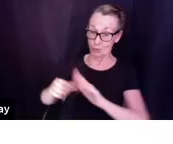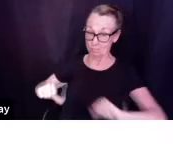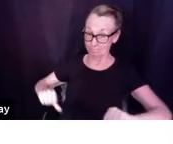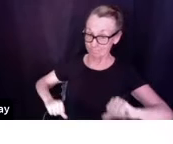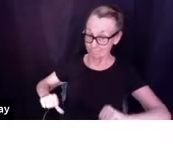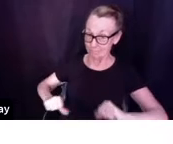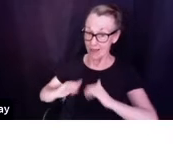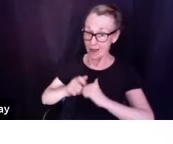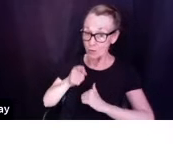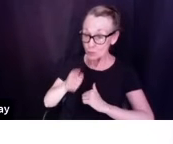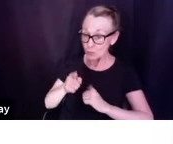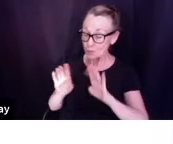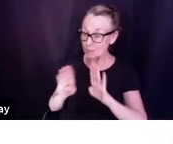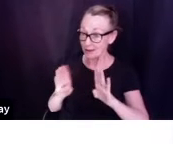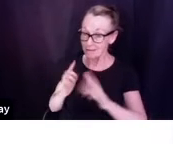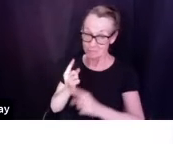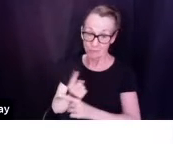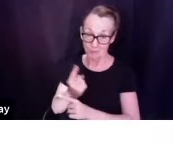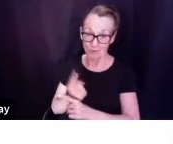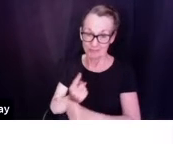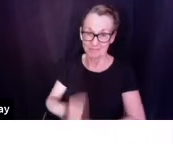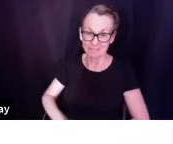you behave, right?